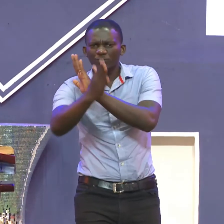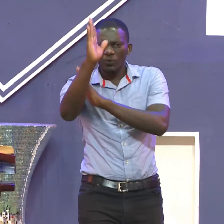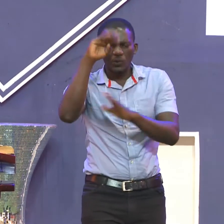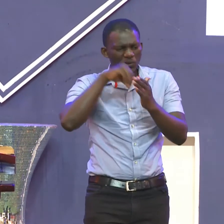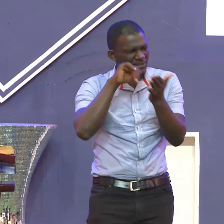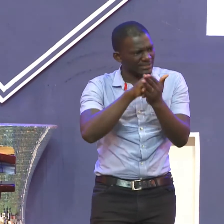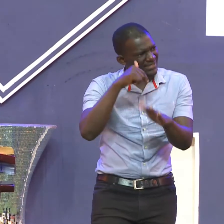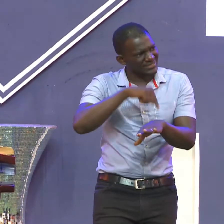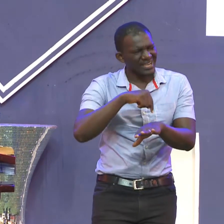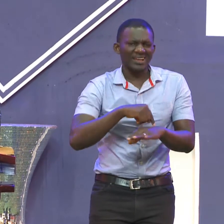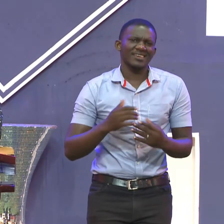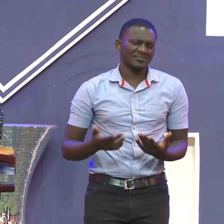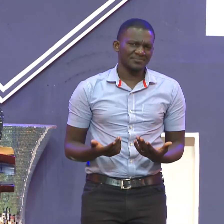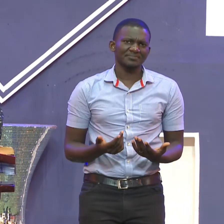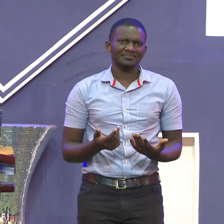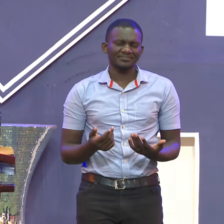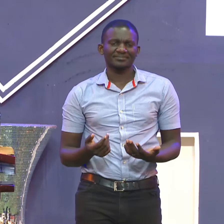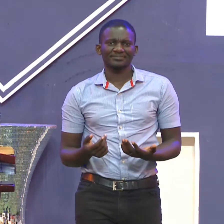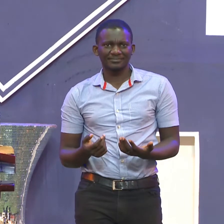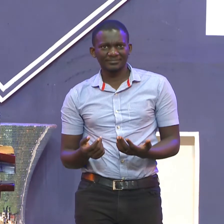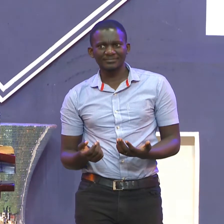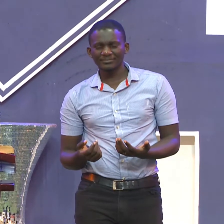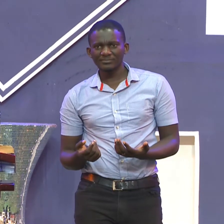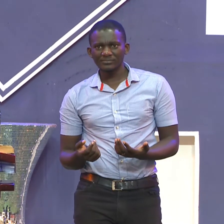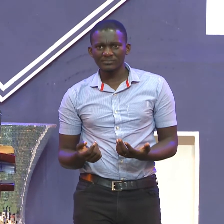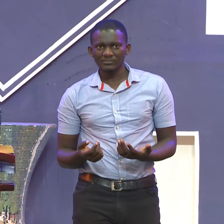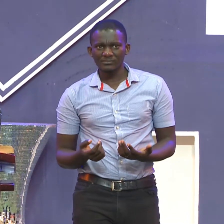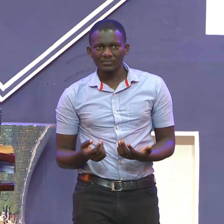There is always the voice of God in that particular